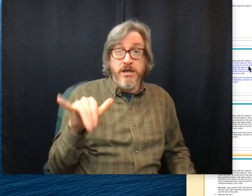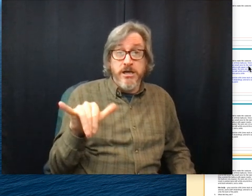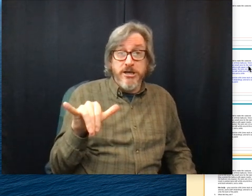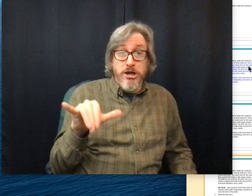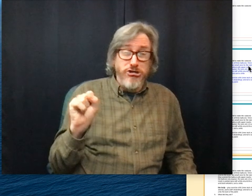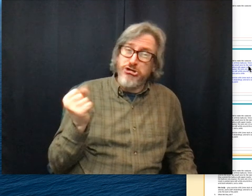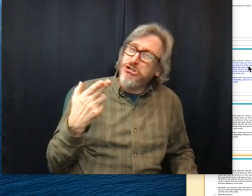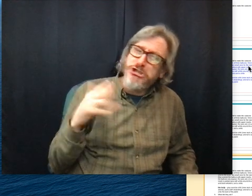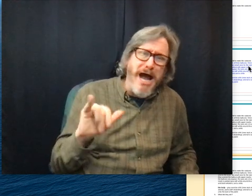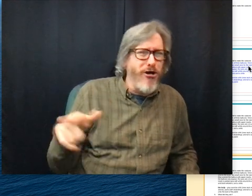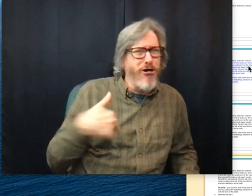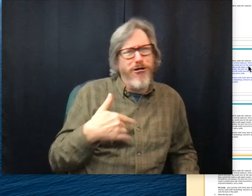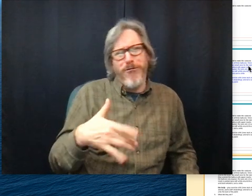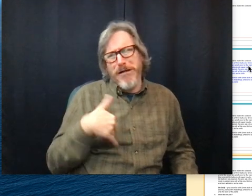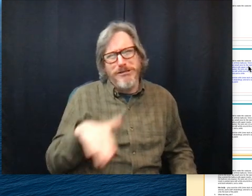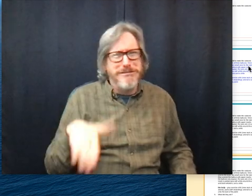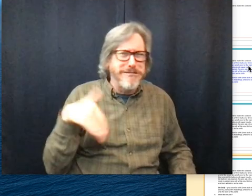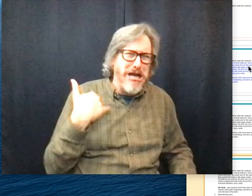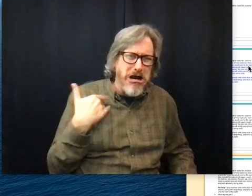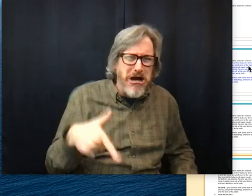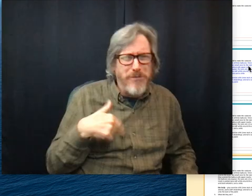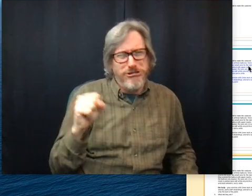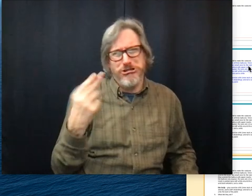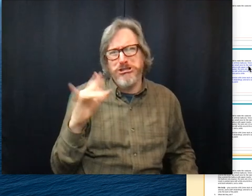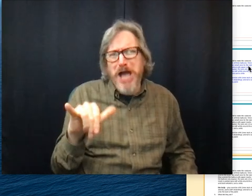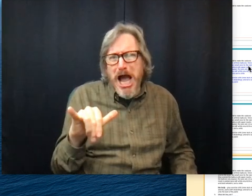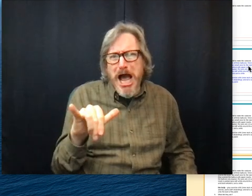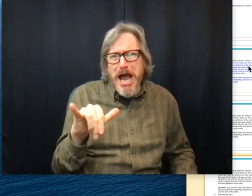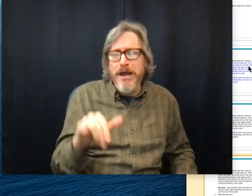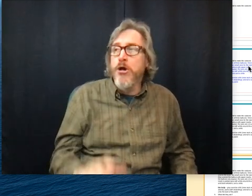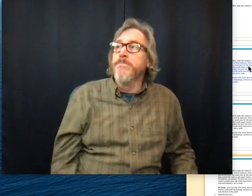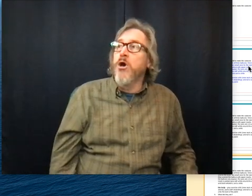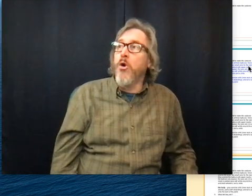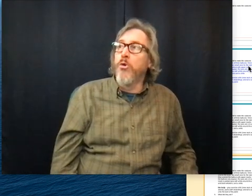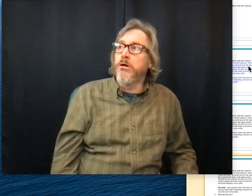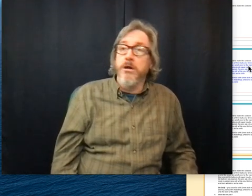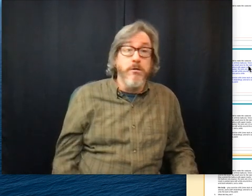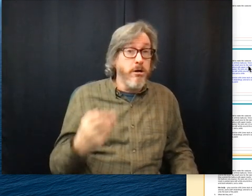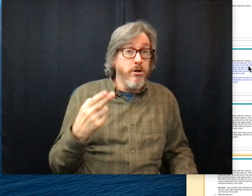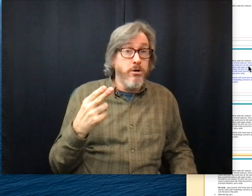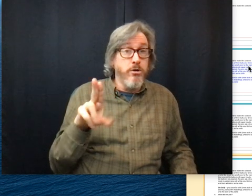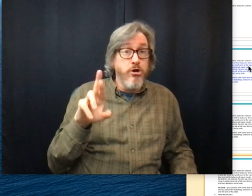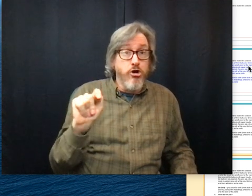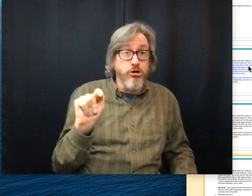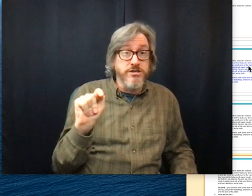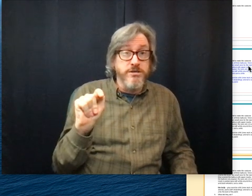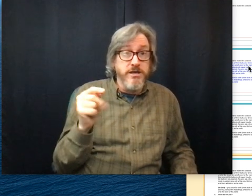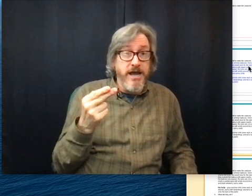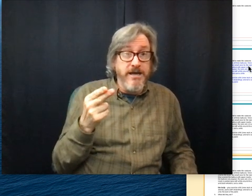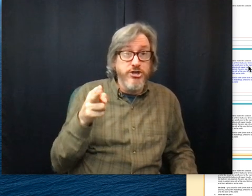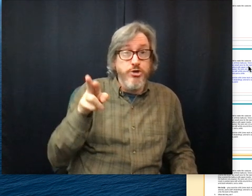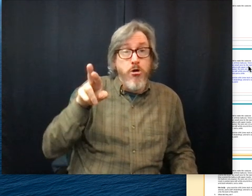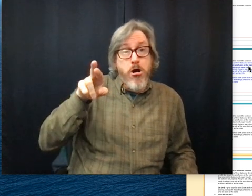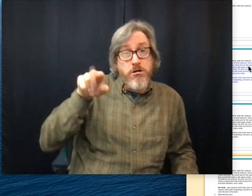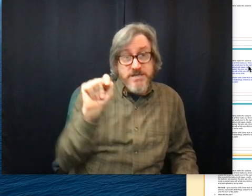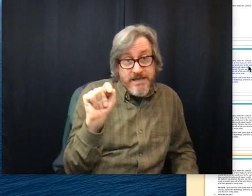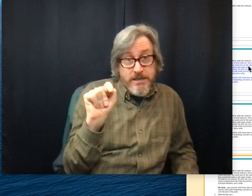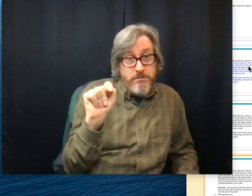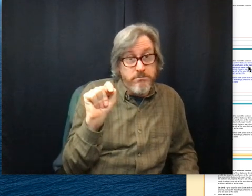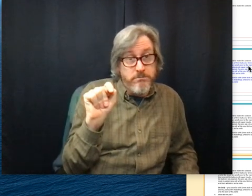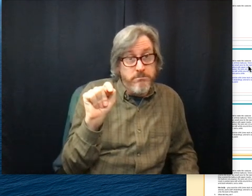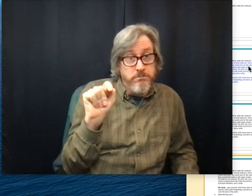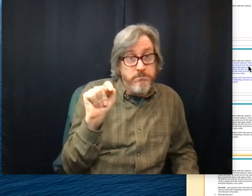see shy. Oh, when I was young, I was shy. Or hurt.